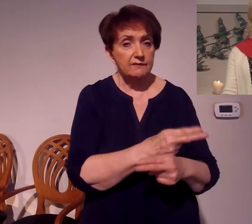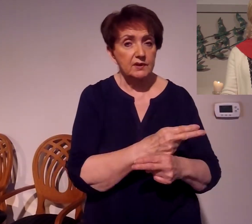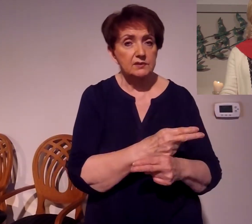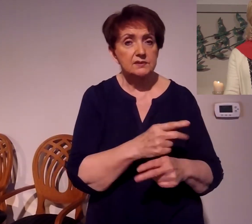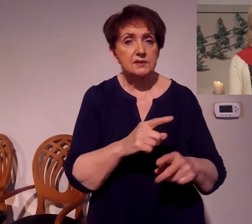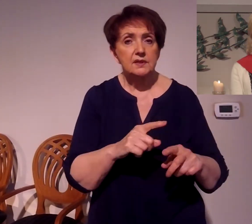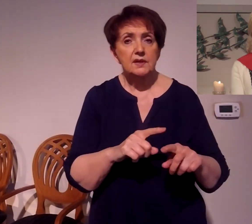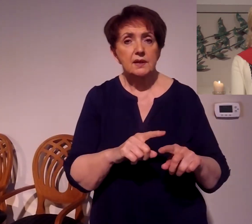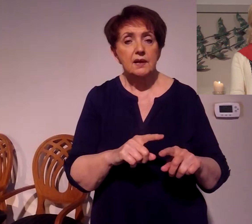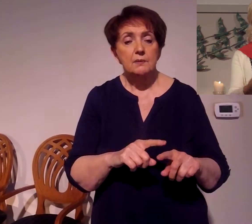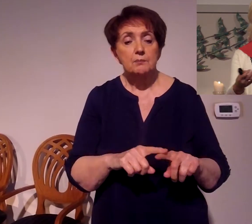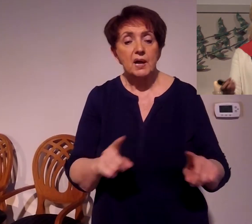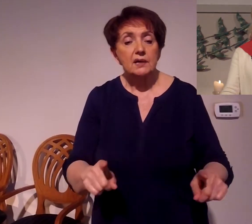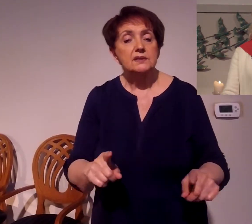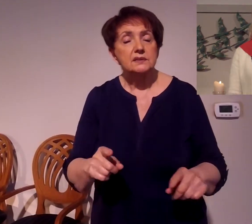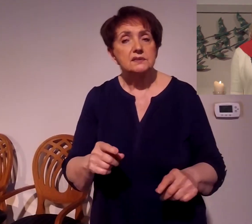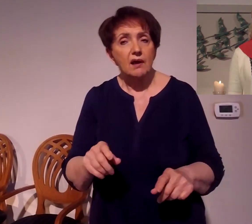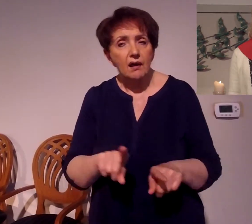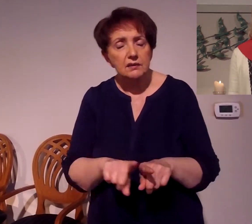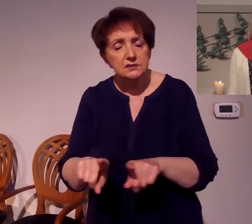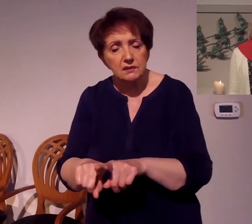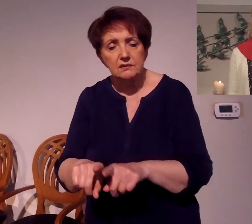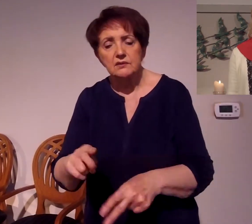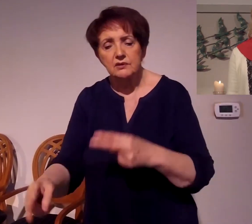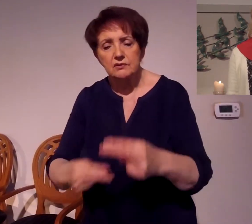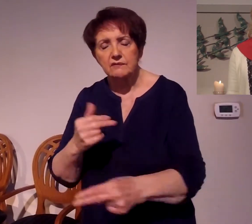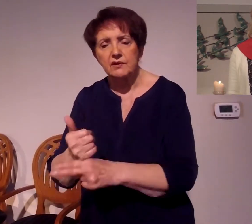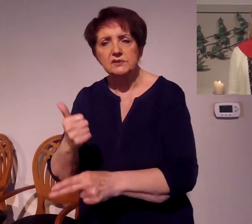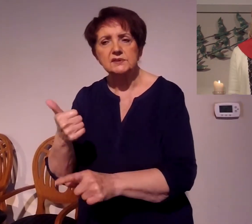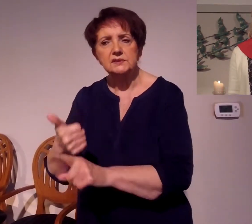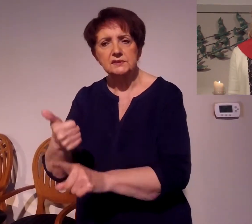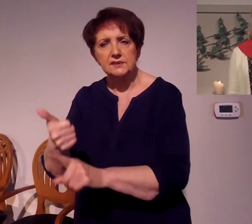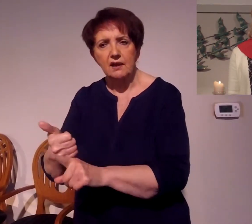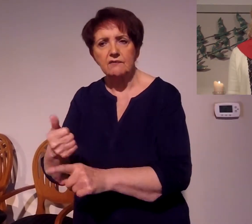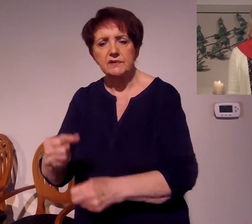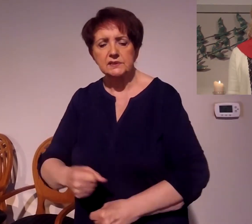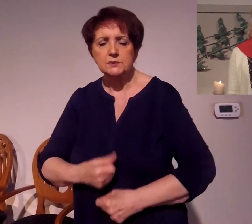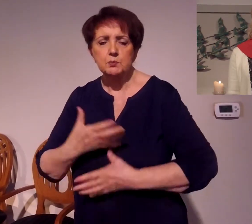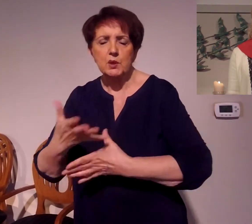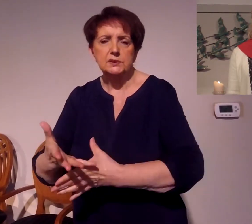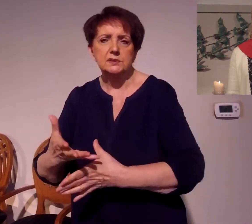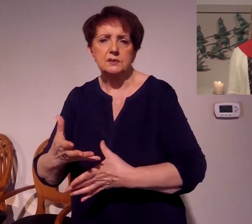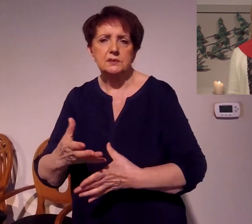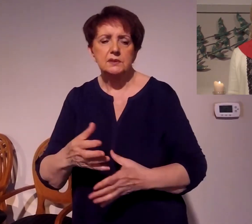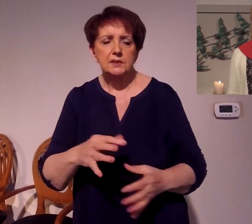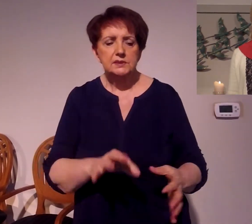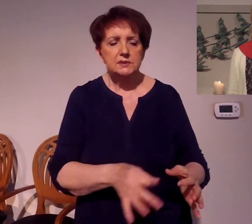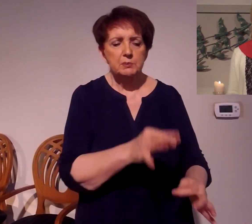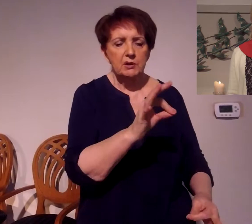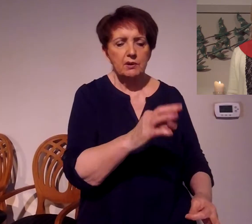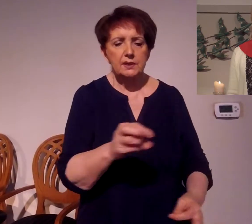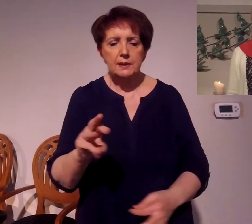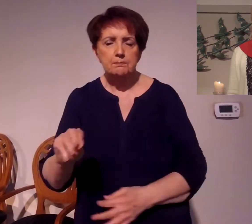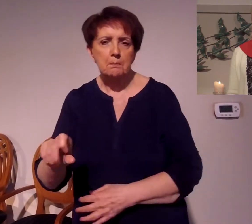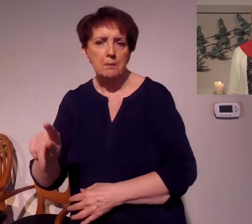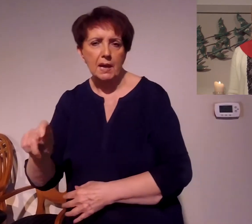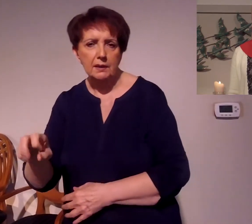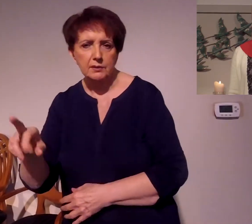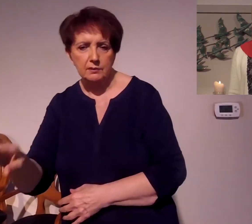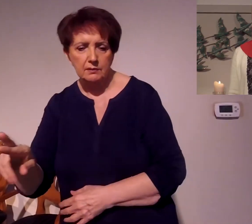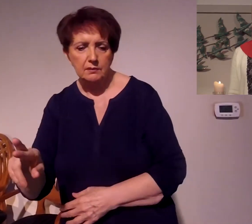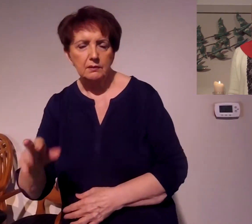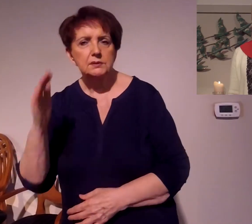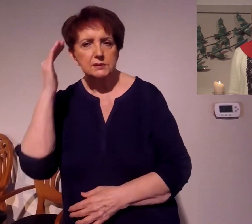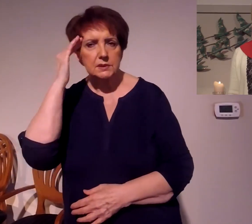actually the created universe itself in expression. Spirit and matter, consciousness, all